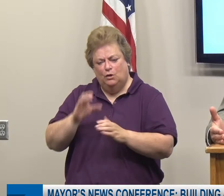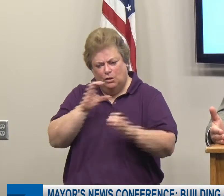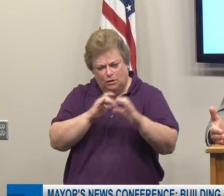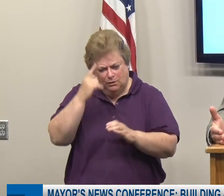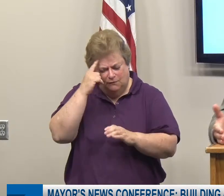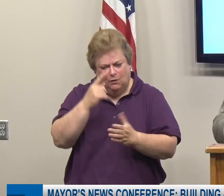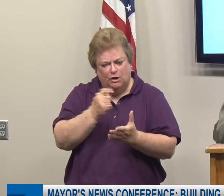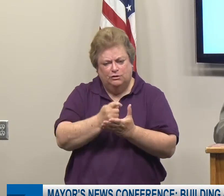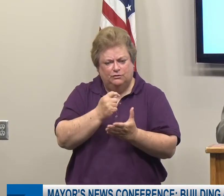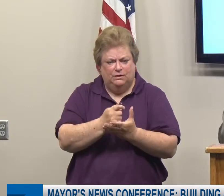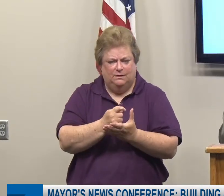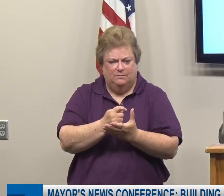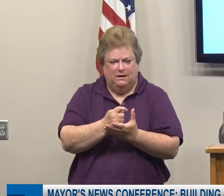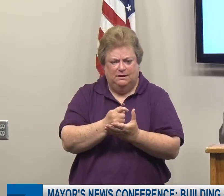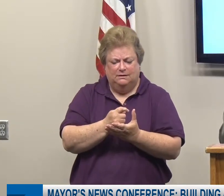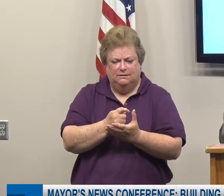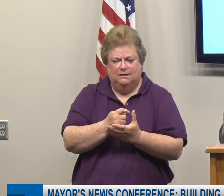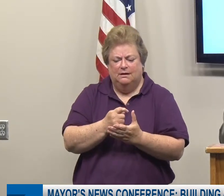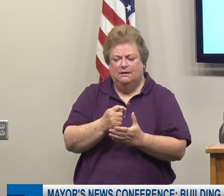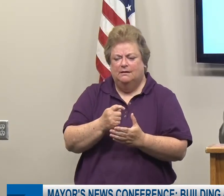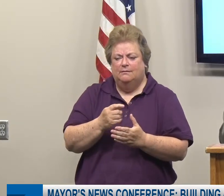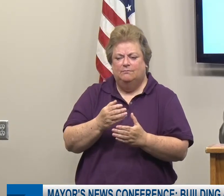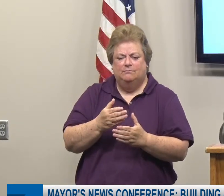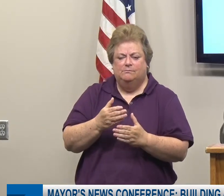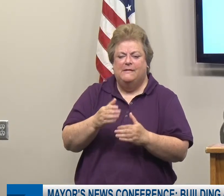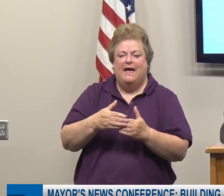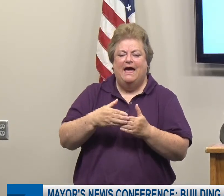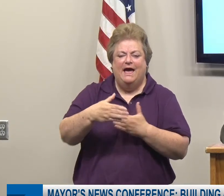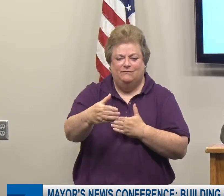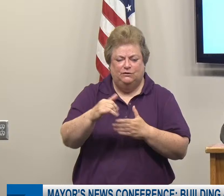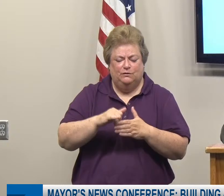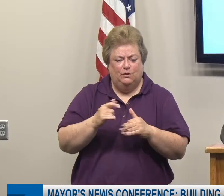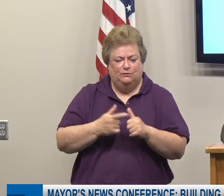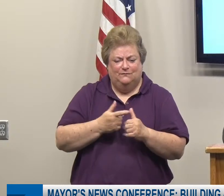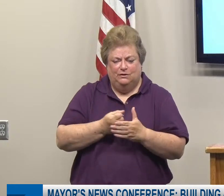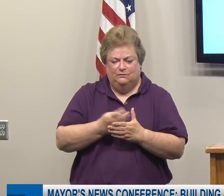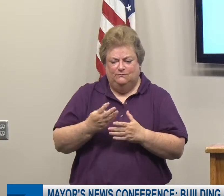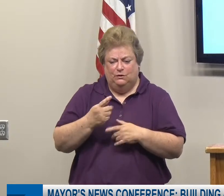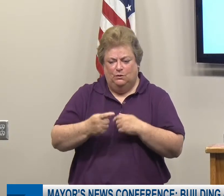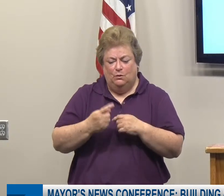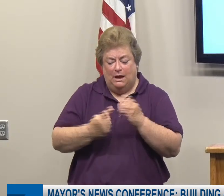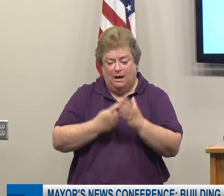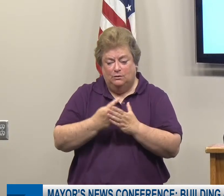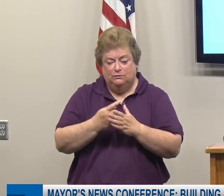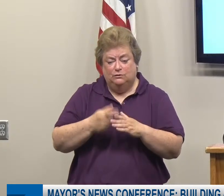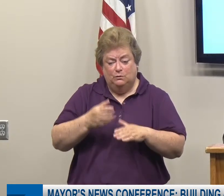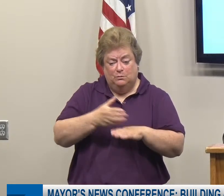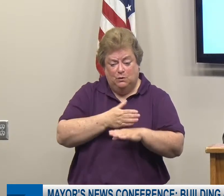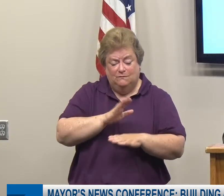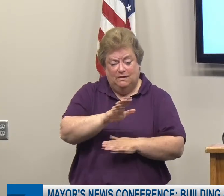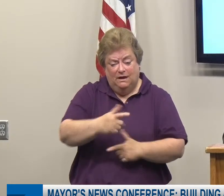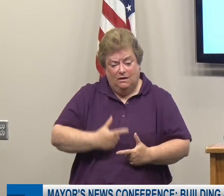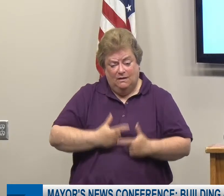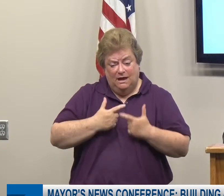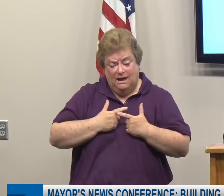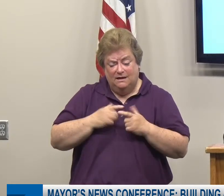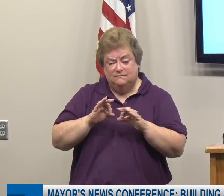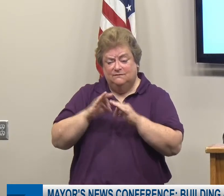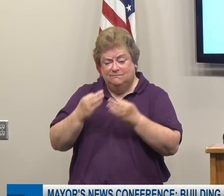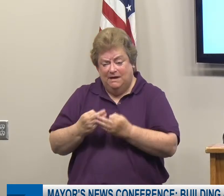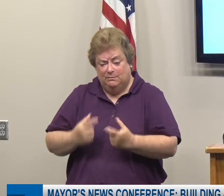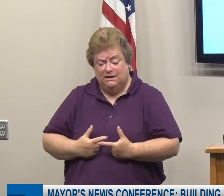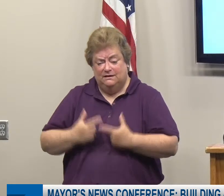treatment beyond those first few hours. It's going to improve their life, their family's life,